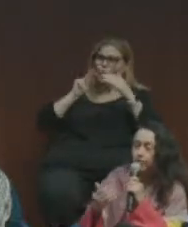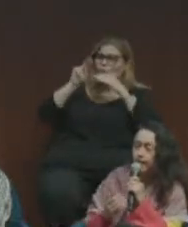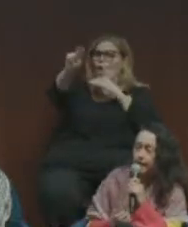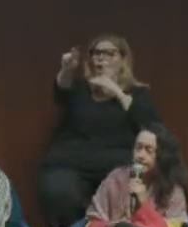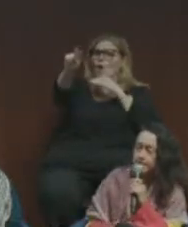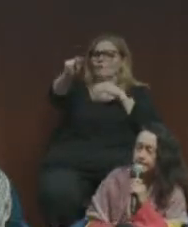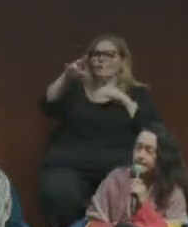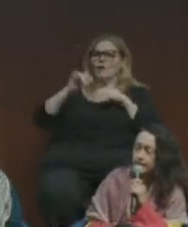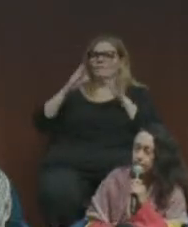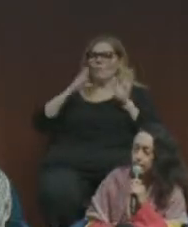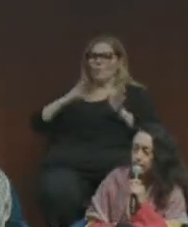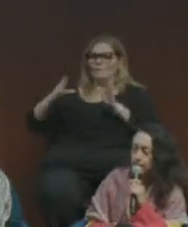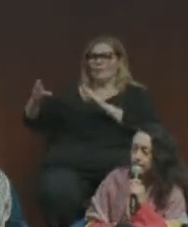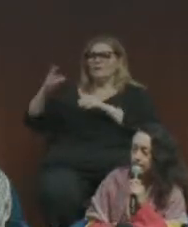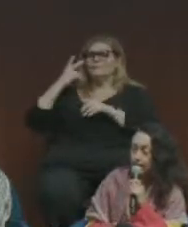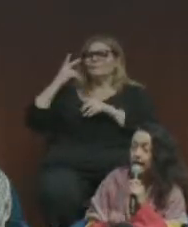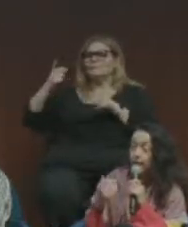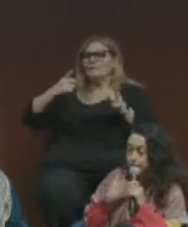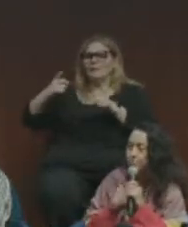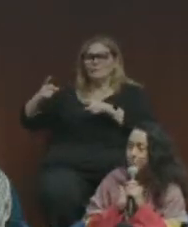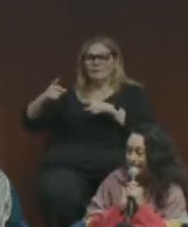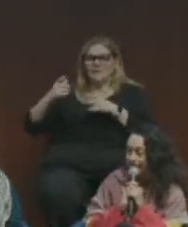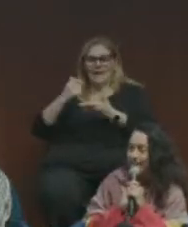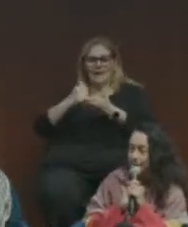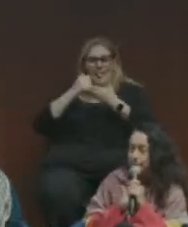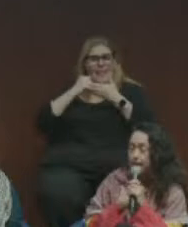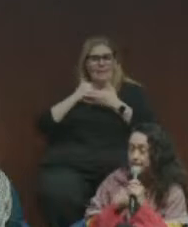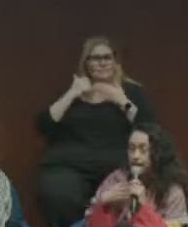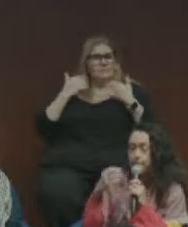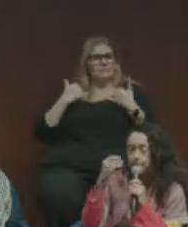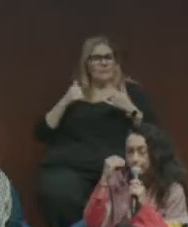of organizing in a way that helps